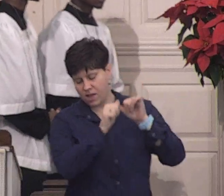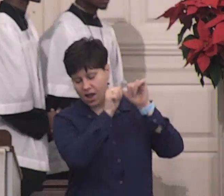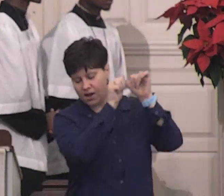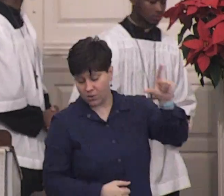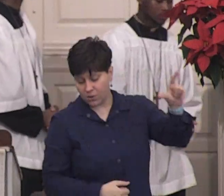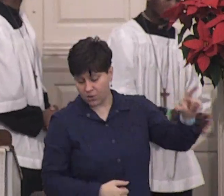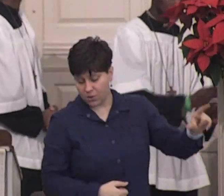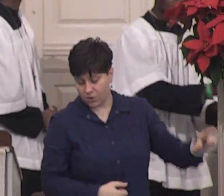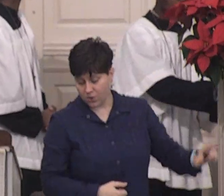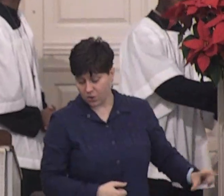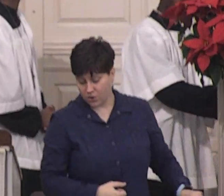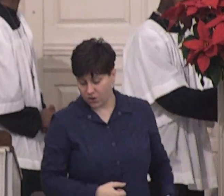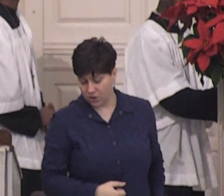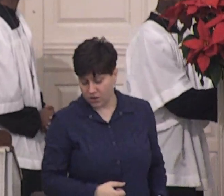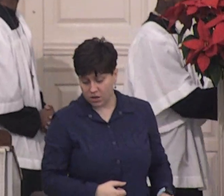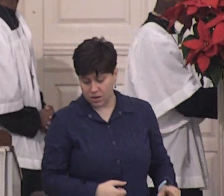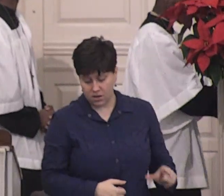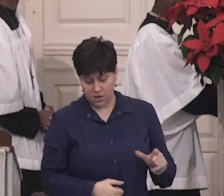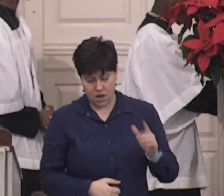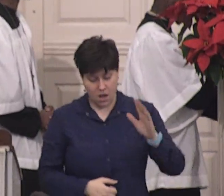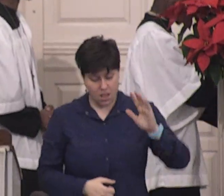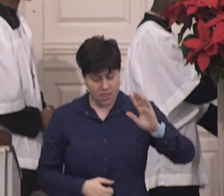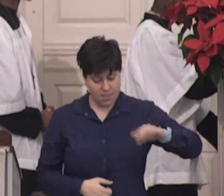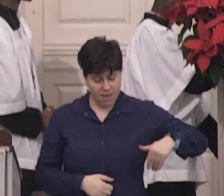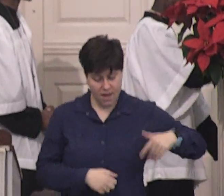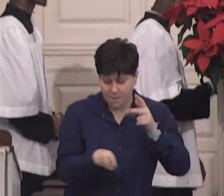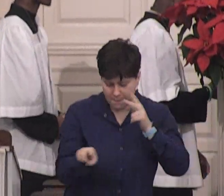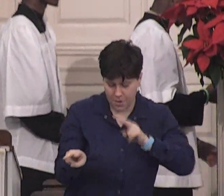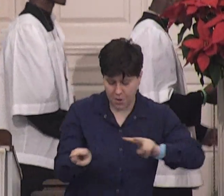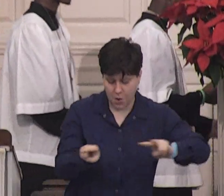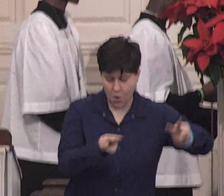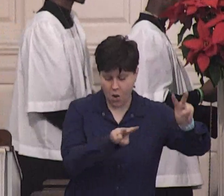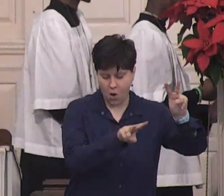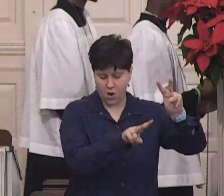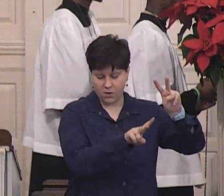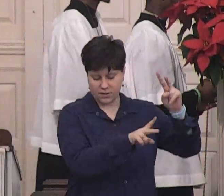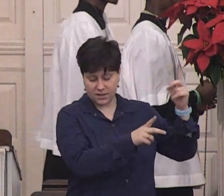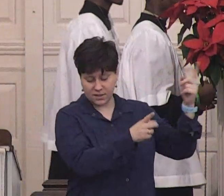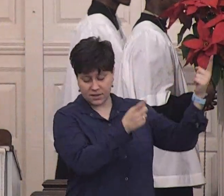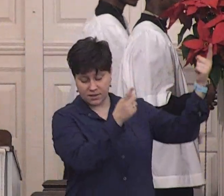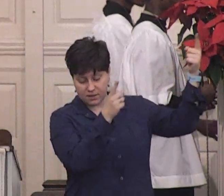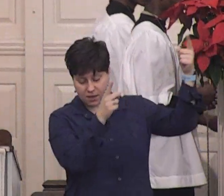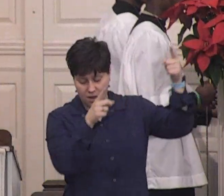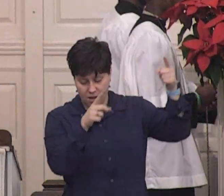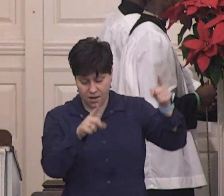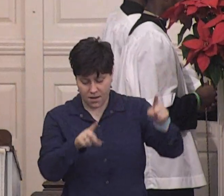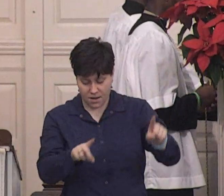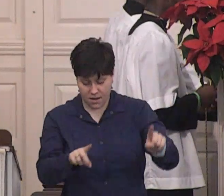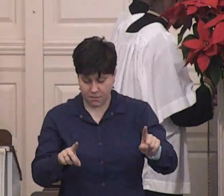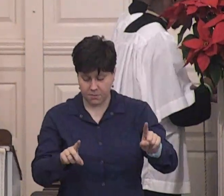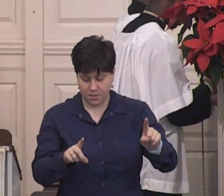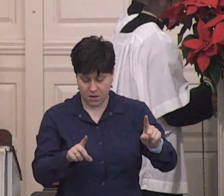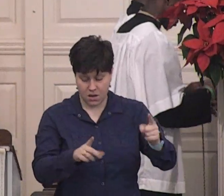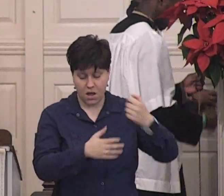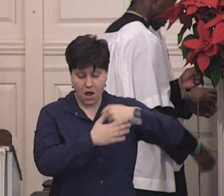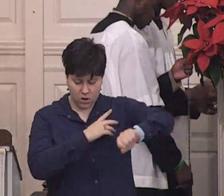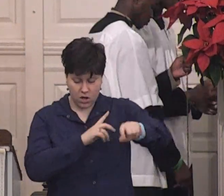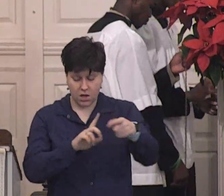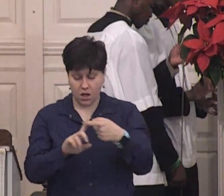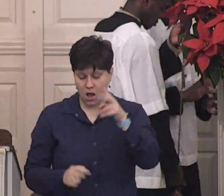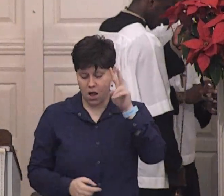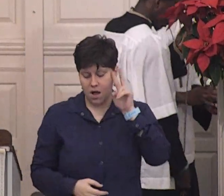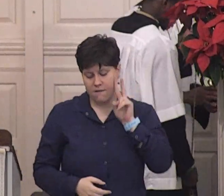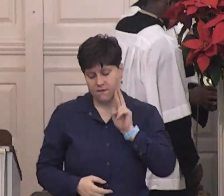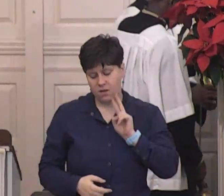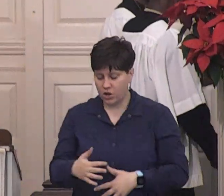everlasting Lord. Late in time behold him come, offspring of